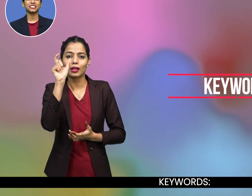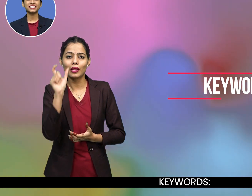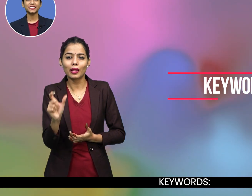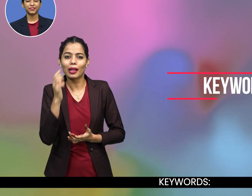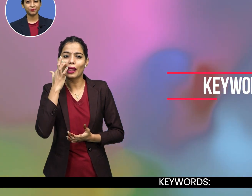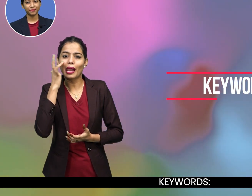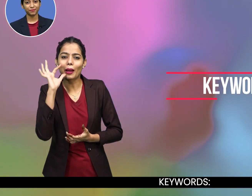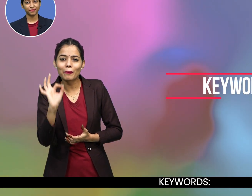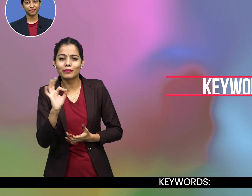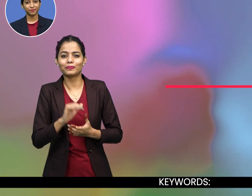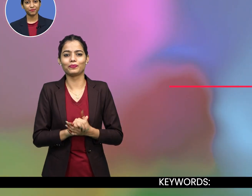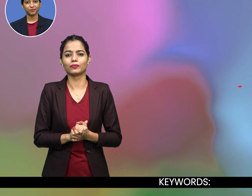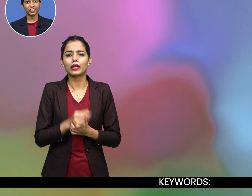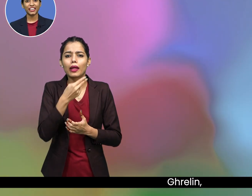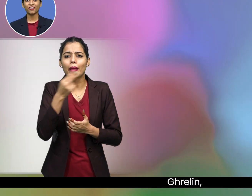Keywords: